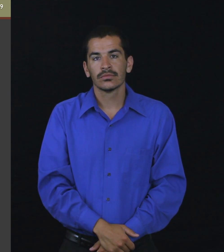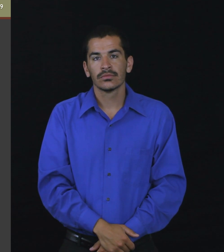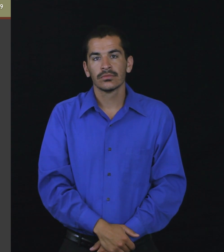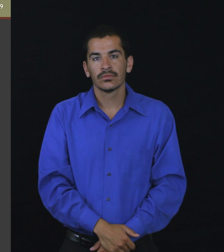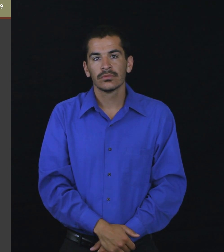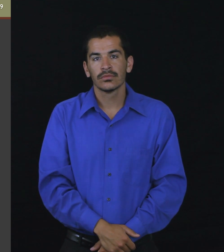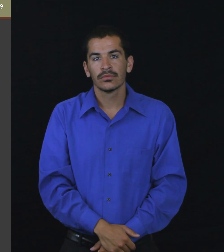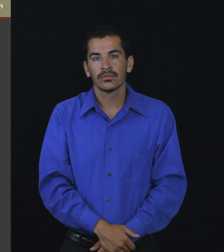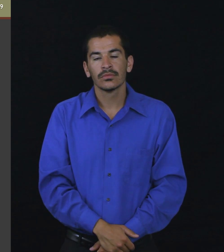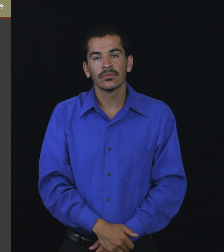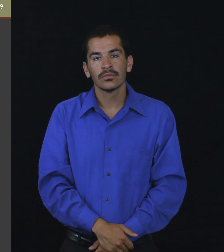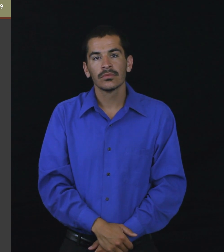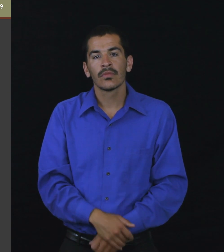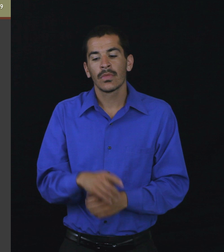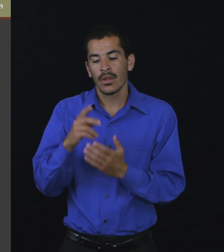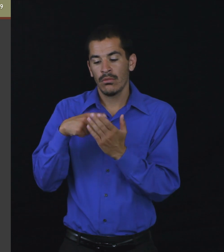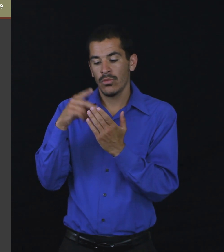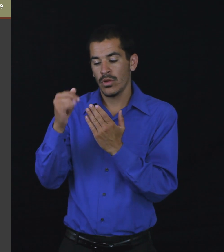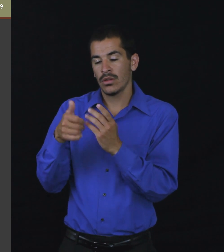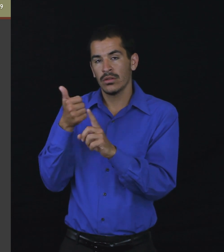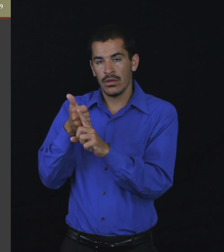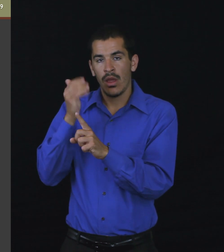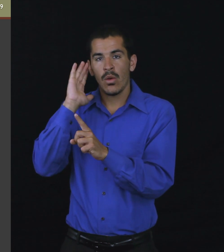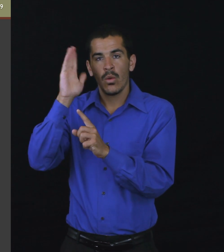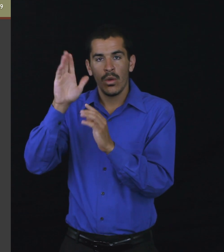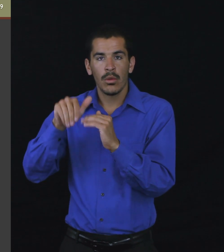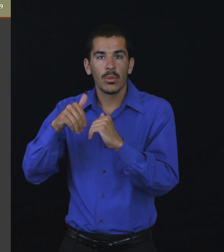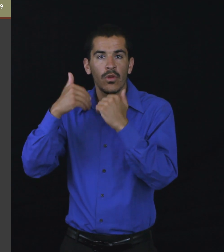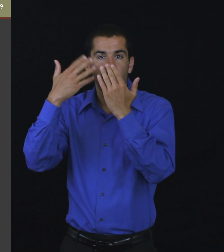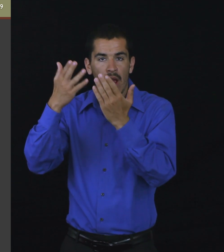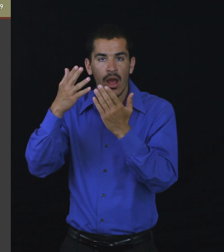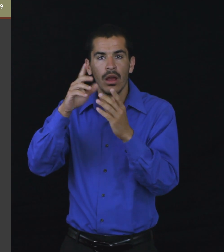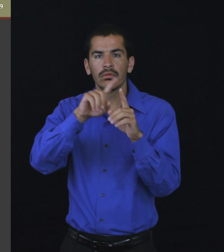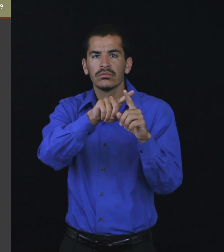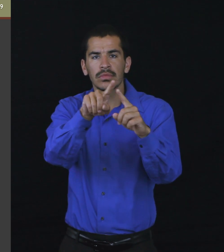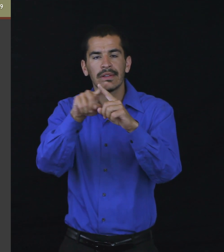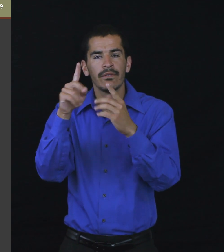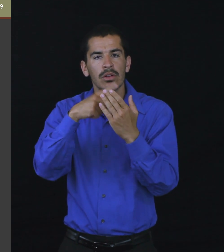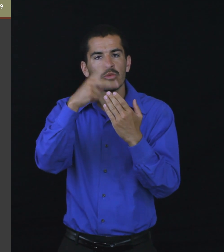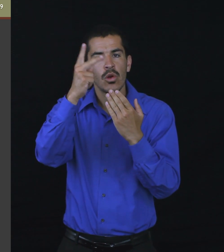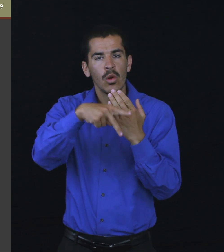It will provide programs for deaf people on site.